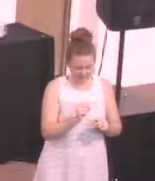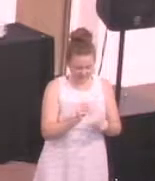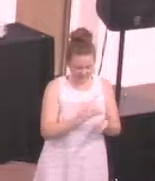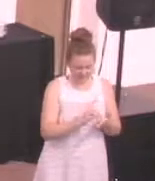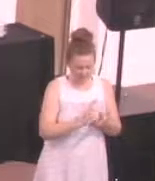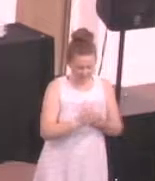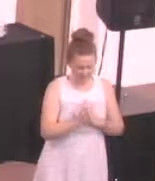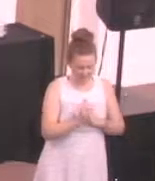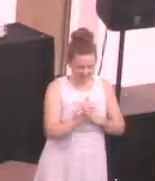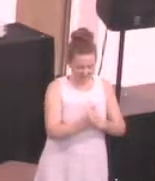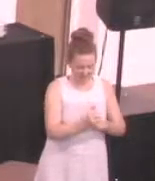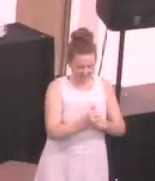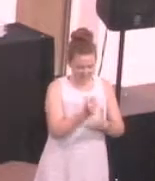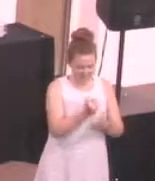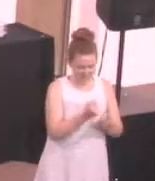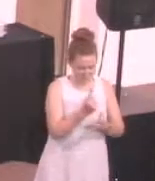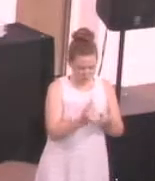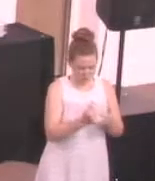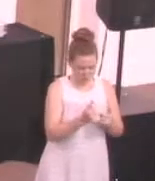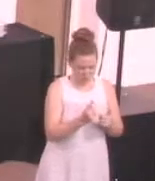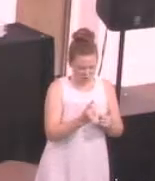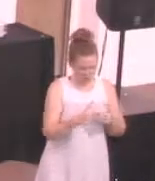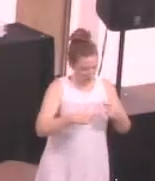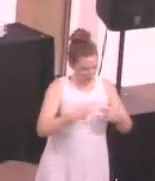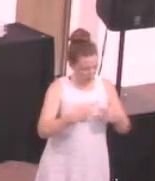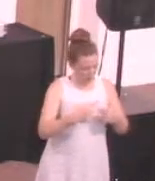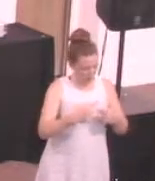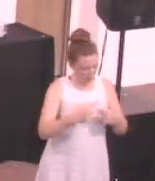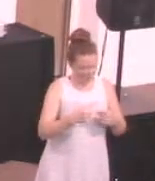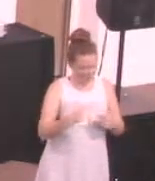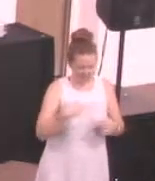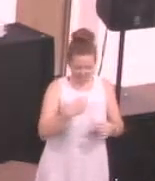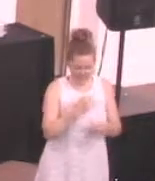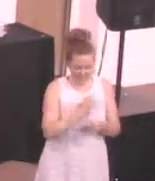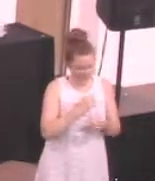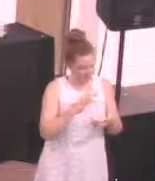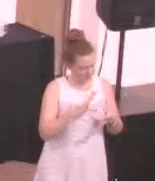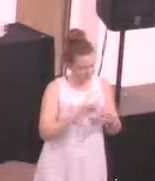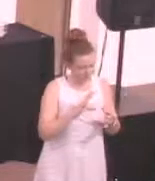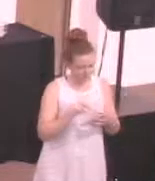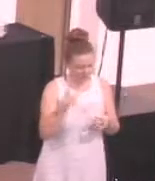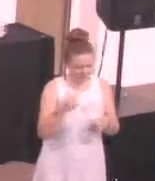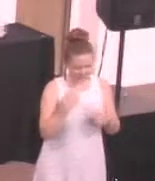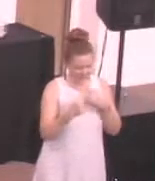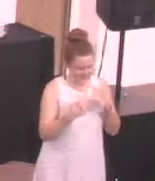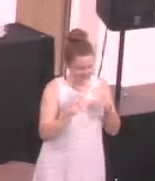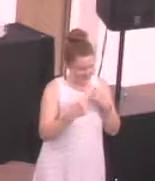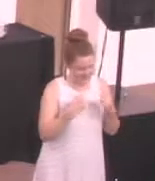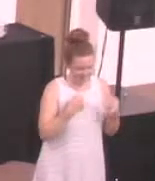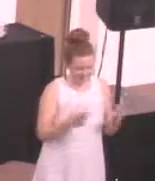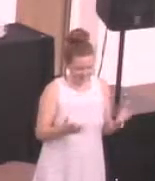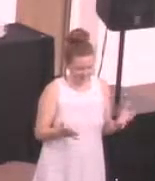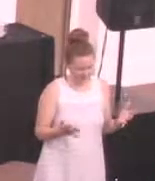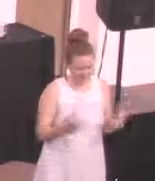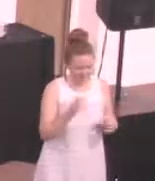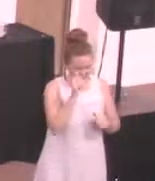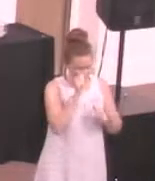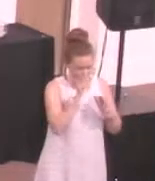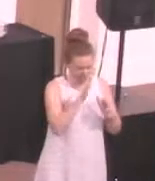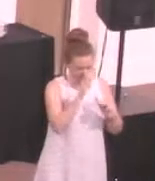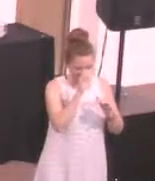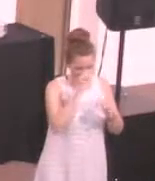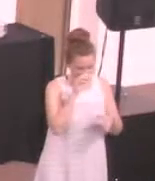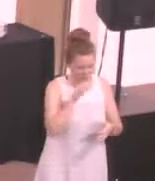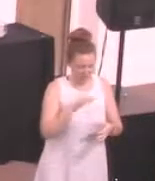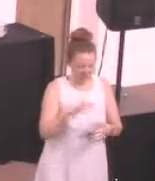guidance in everywhere he goes. I love the story he just told me about the trucker, Father God. I know that you set him up to meet that guy. So, Father, just watch